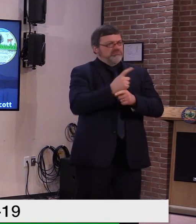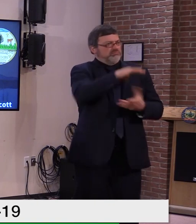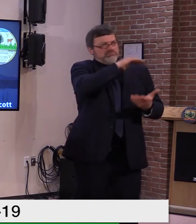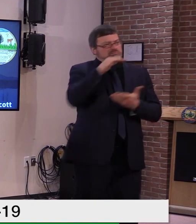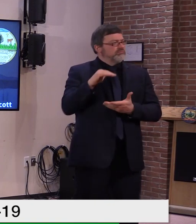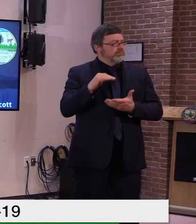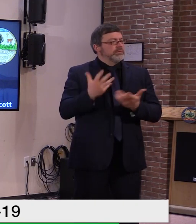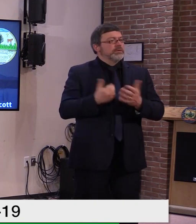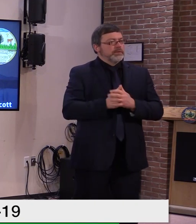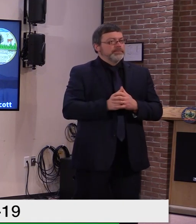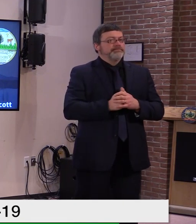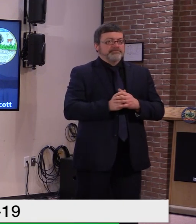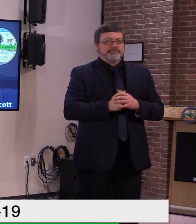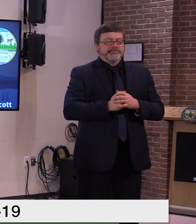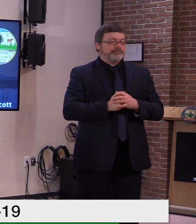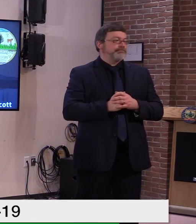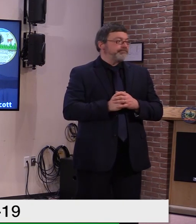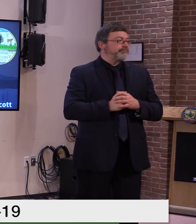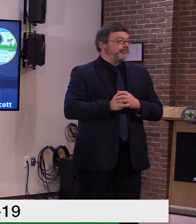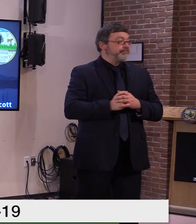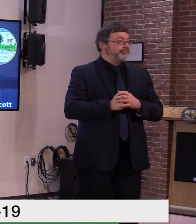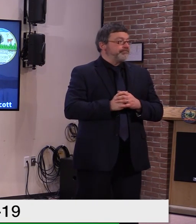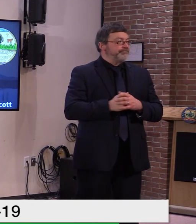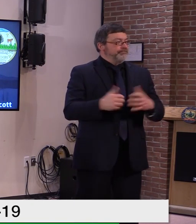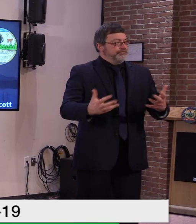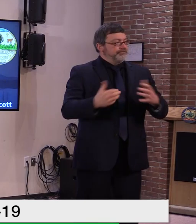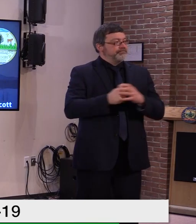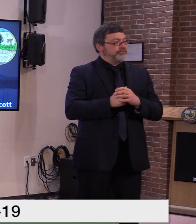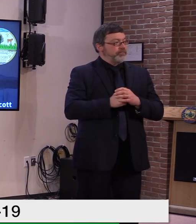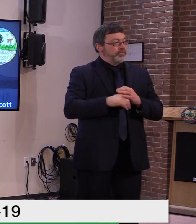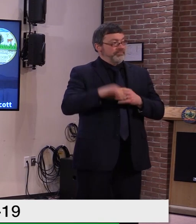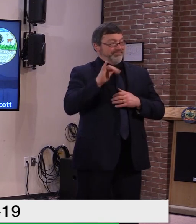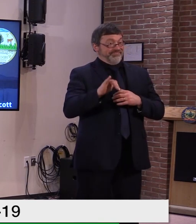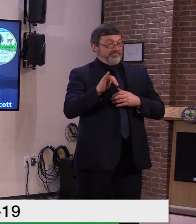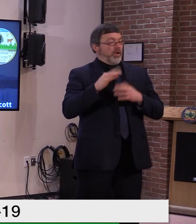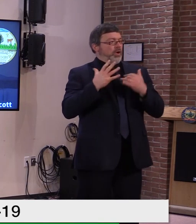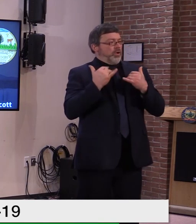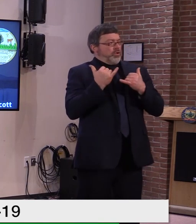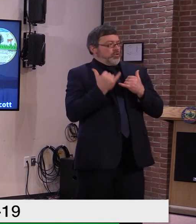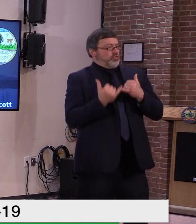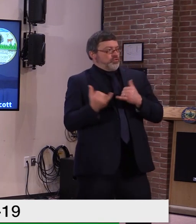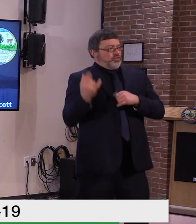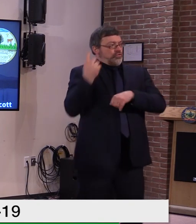today, residents at 21 of the 37 skilled